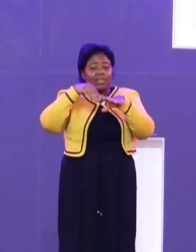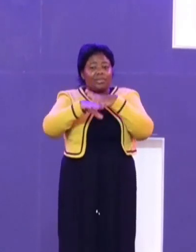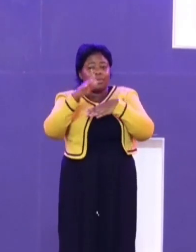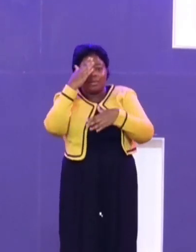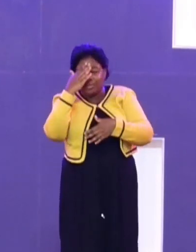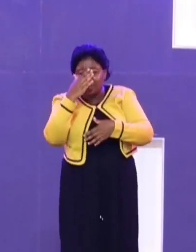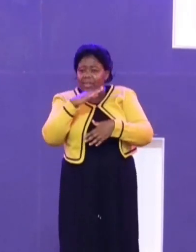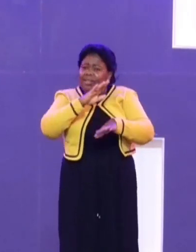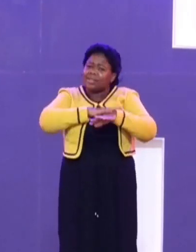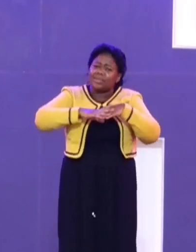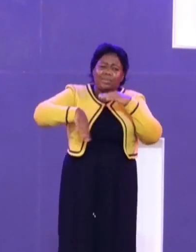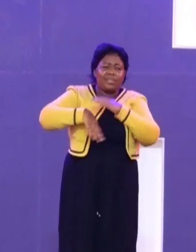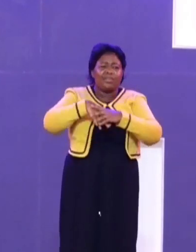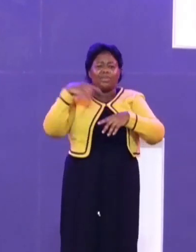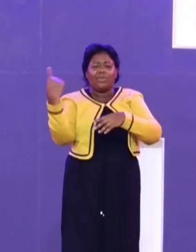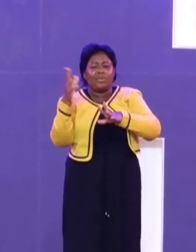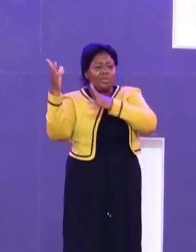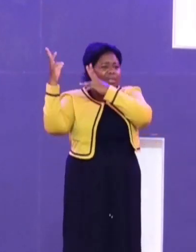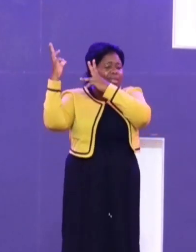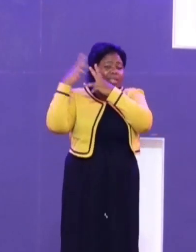oleme kubeera bubezi muntu awulira njiri najigoberera